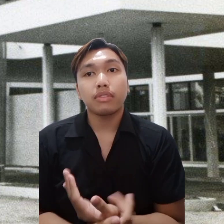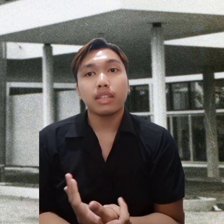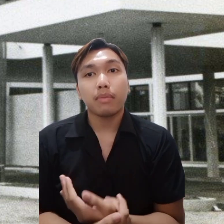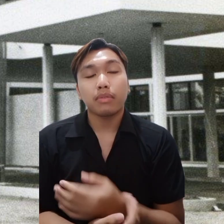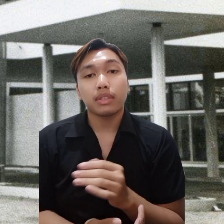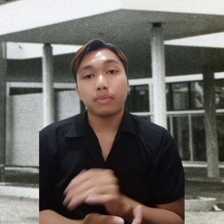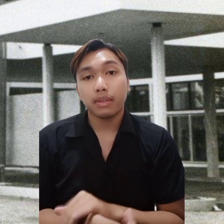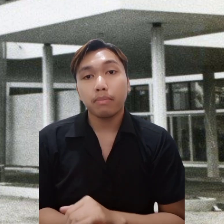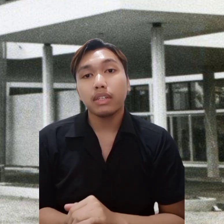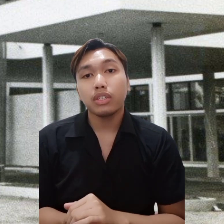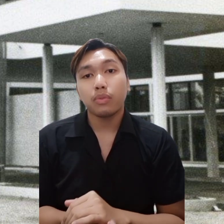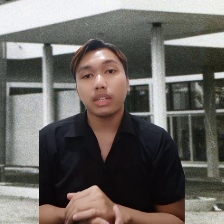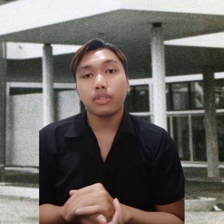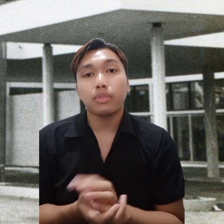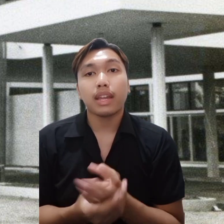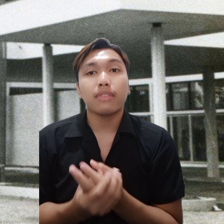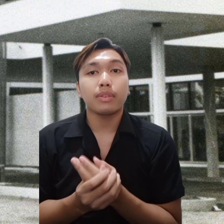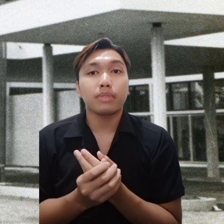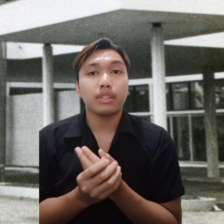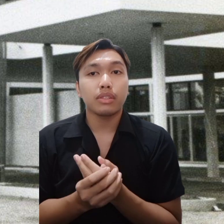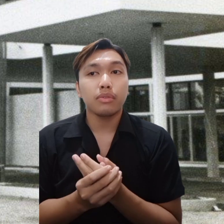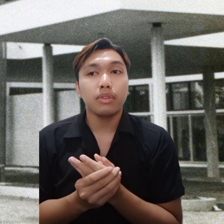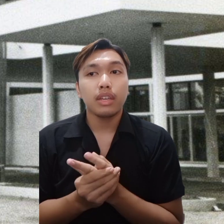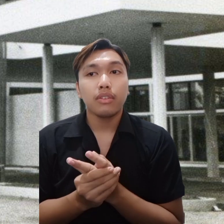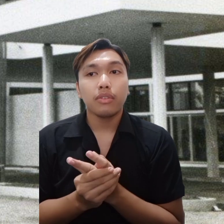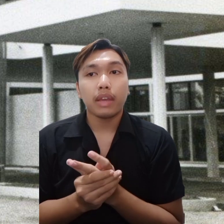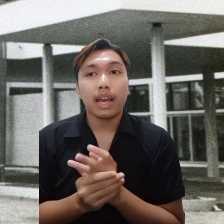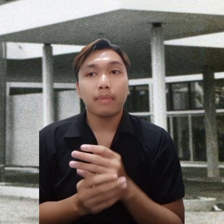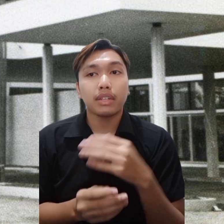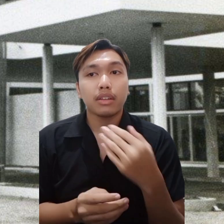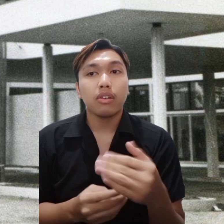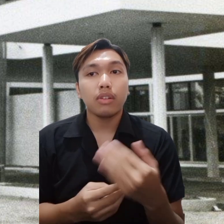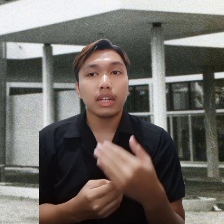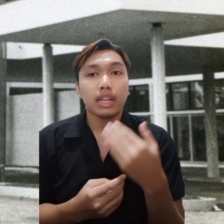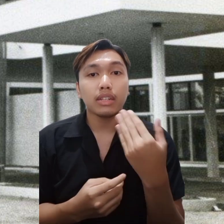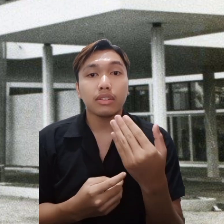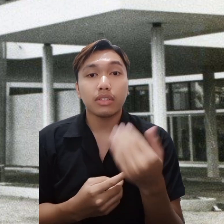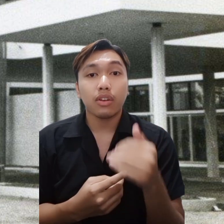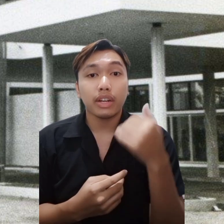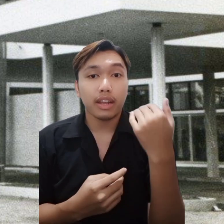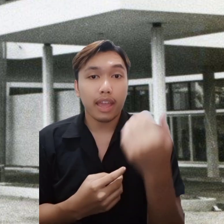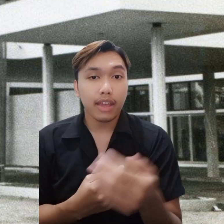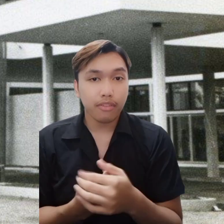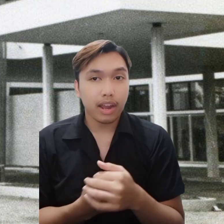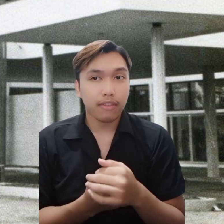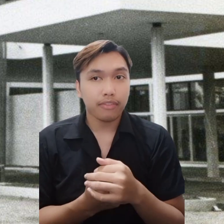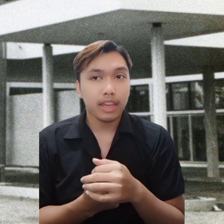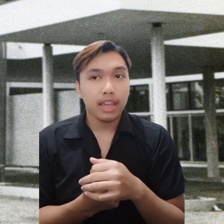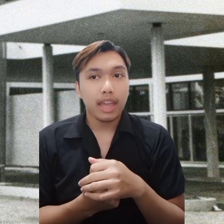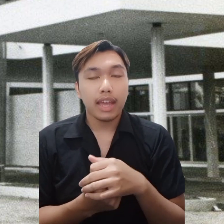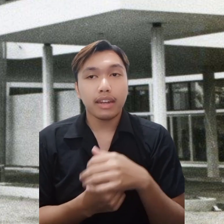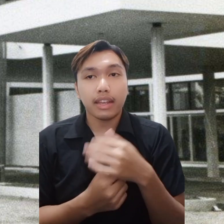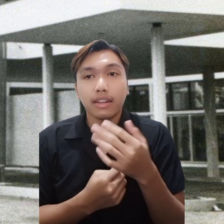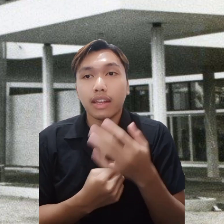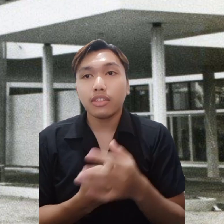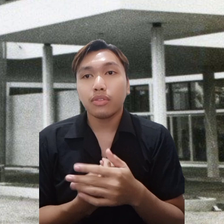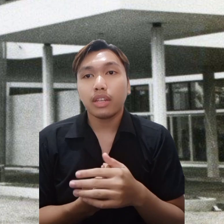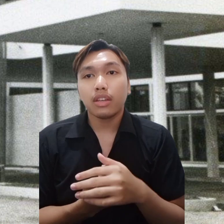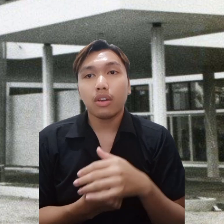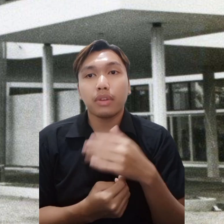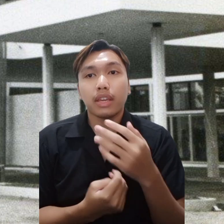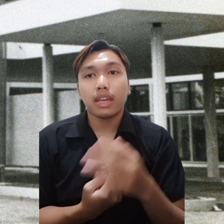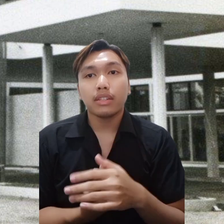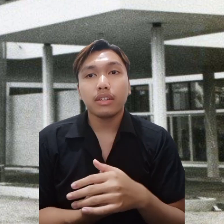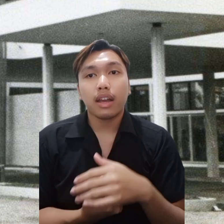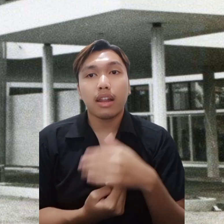the Museum of September 22, 1952. We were armed with calling to storing the aircraft and the